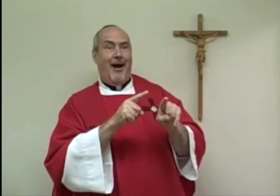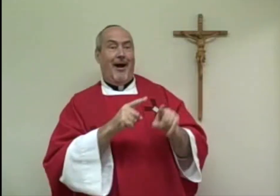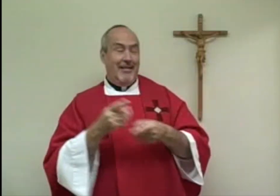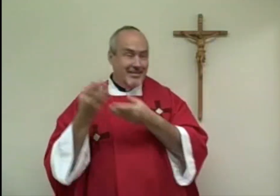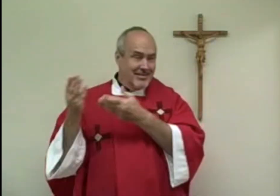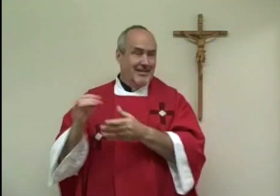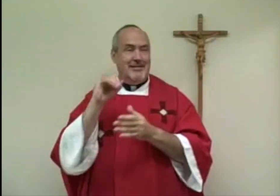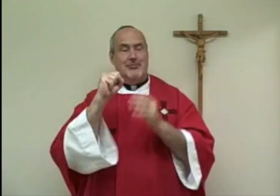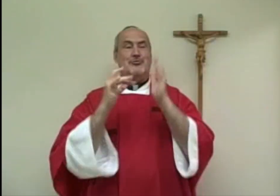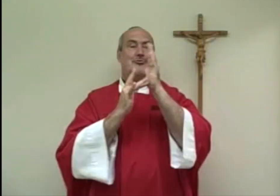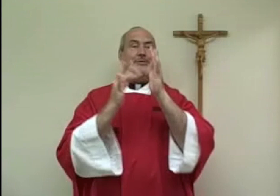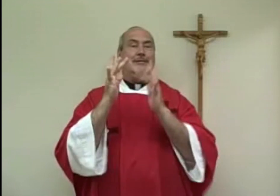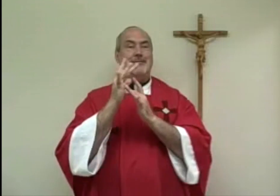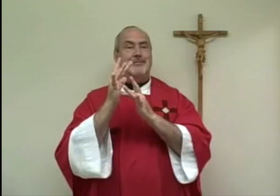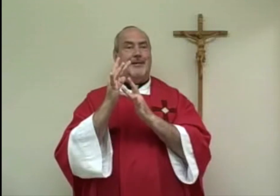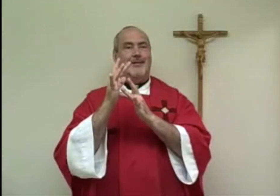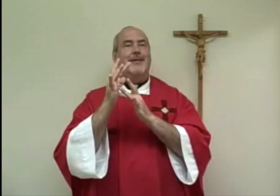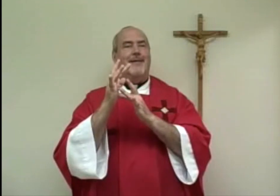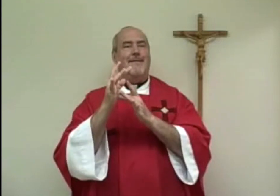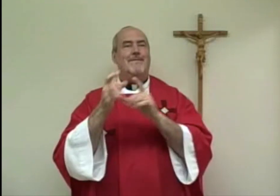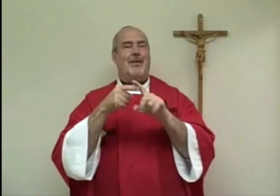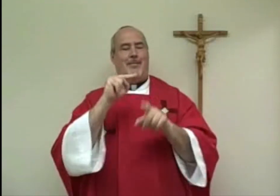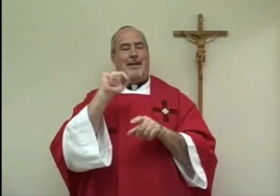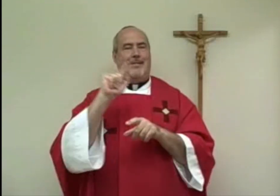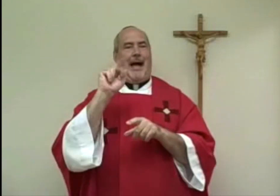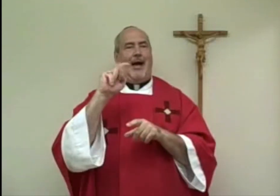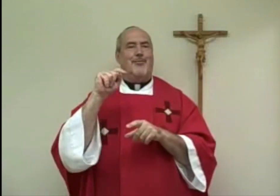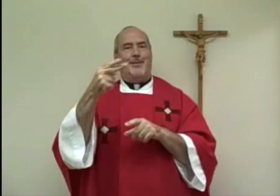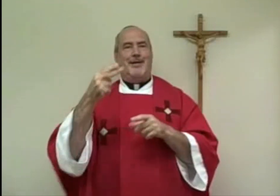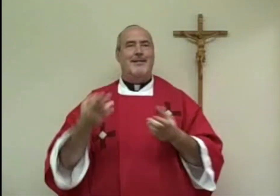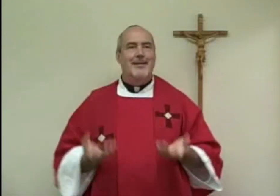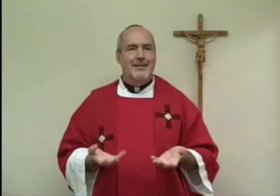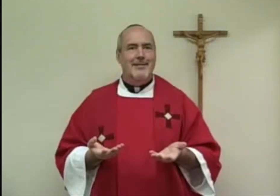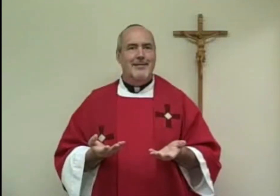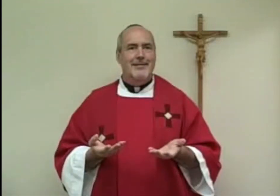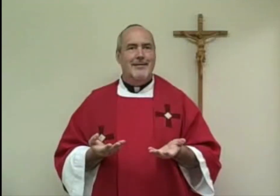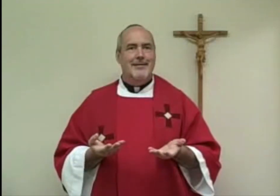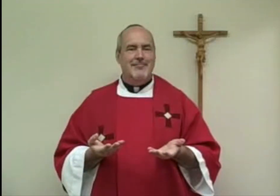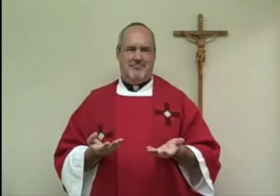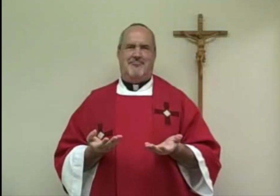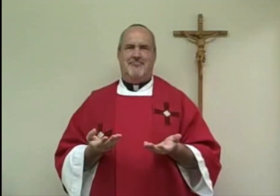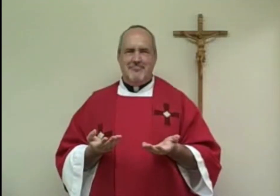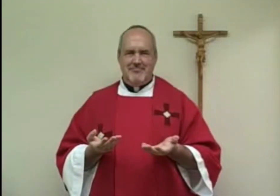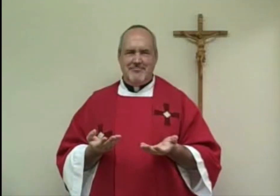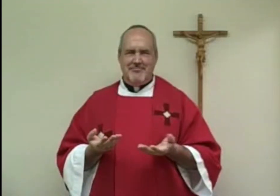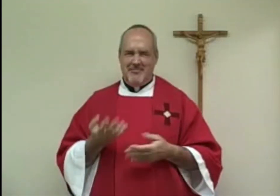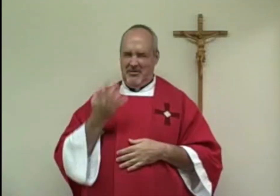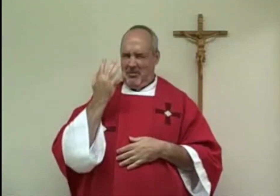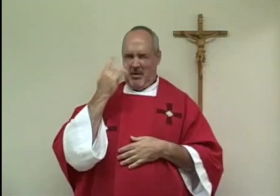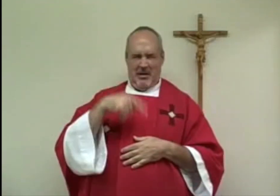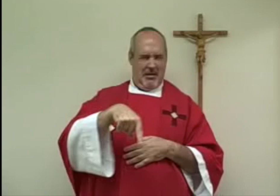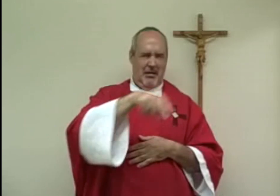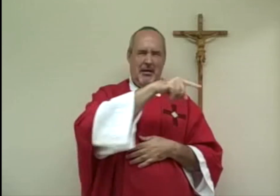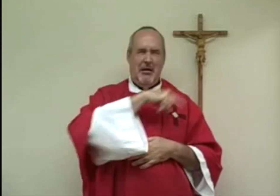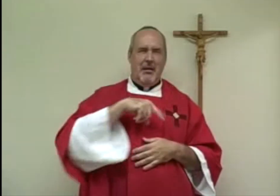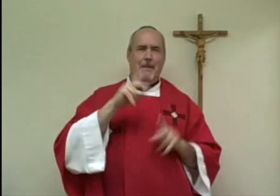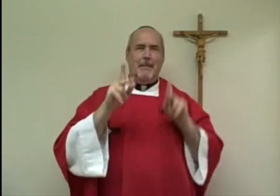And they responded that he was Jesus, the people that were with Jesus said he was Jesus from Nazareth.